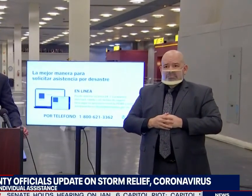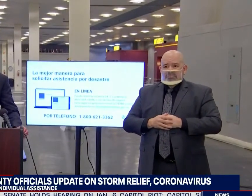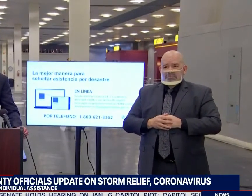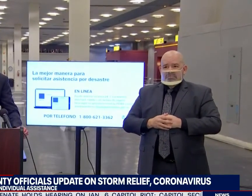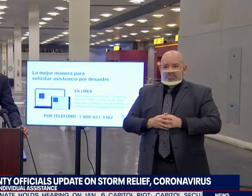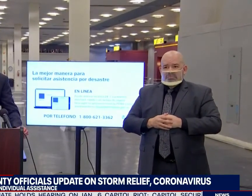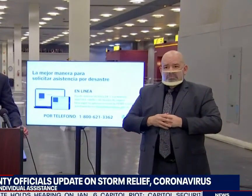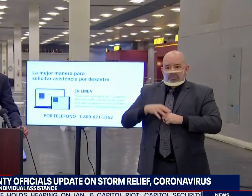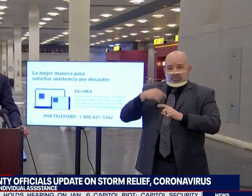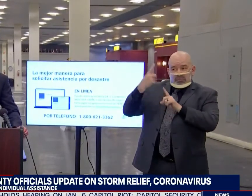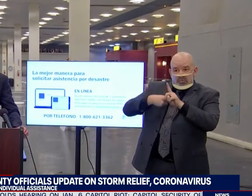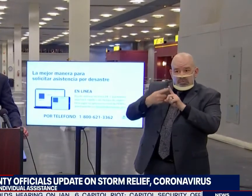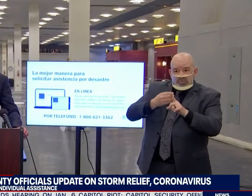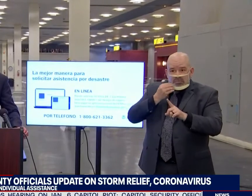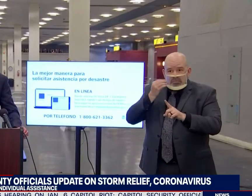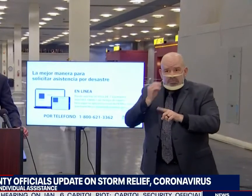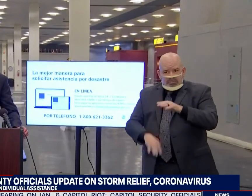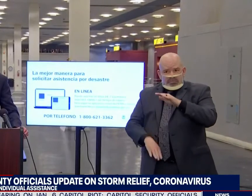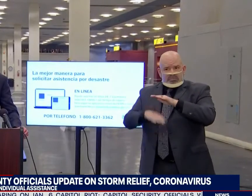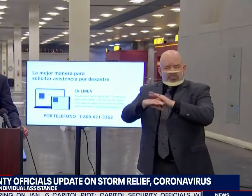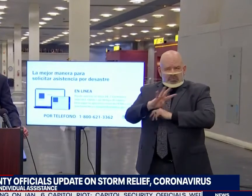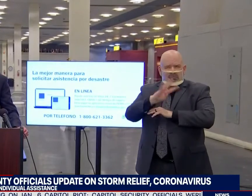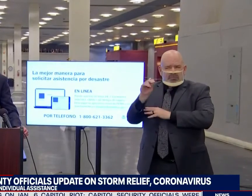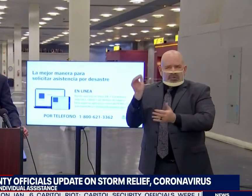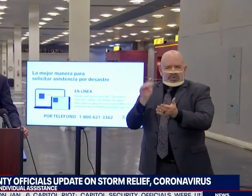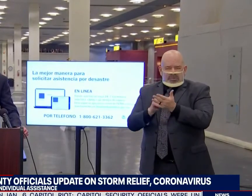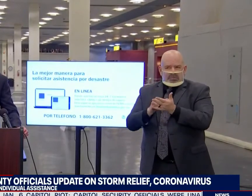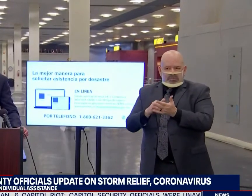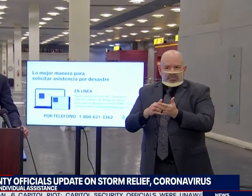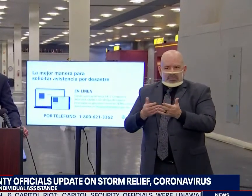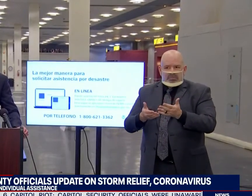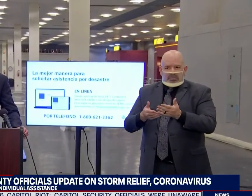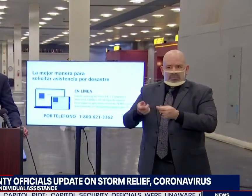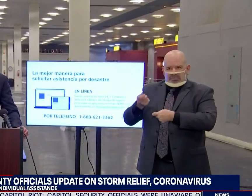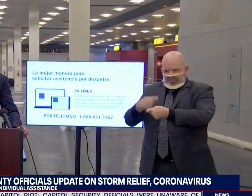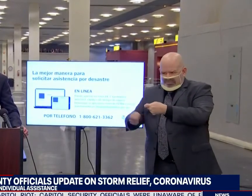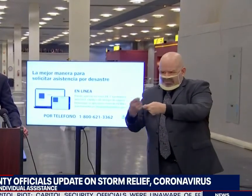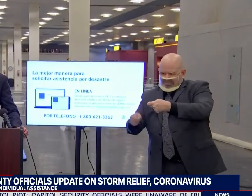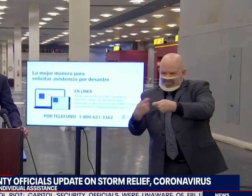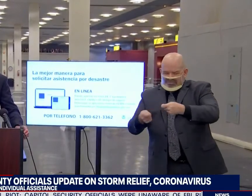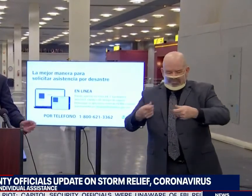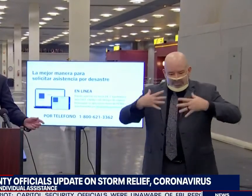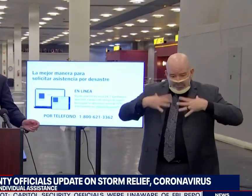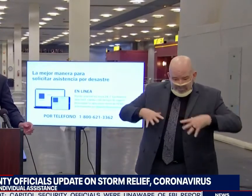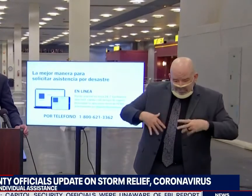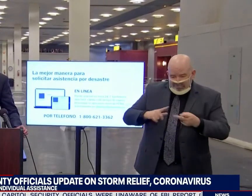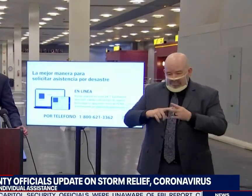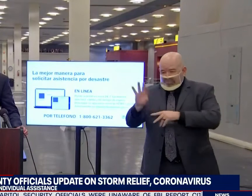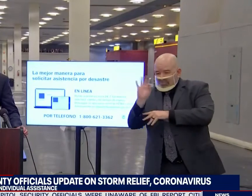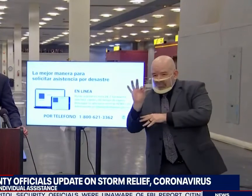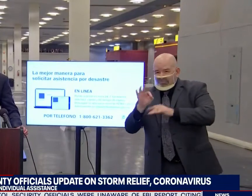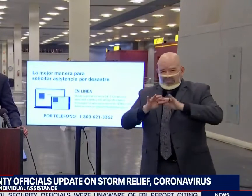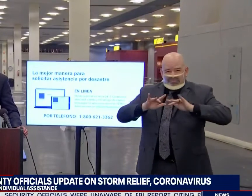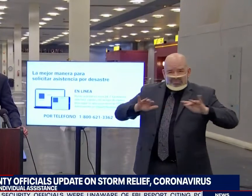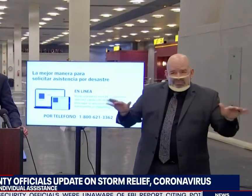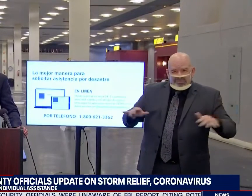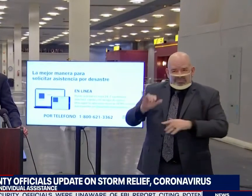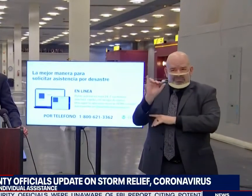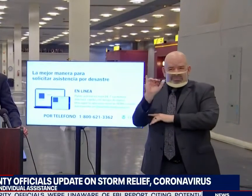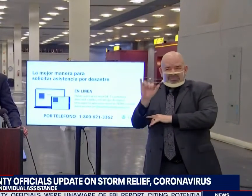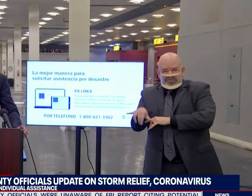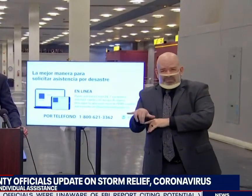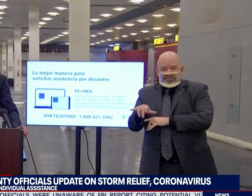to repair or replace damaged or destroyed personal property. So all in on the loan side, you could get up